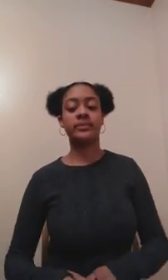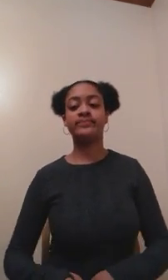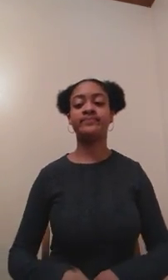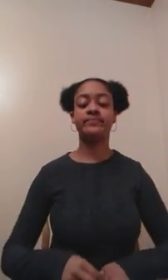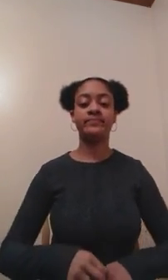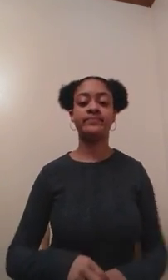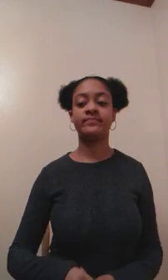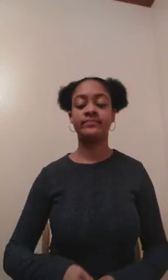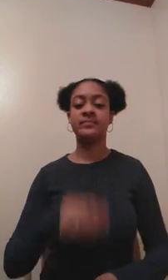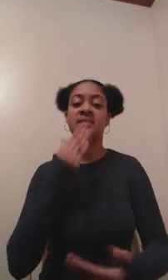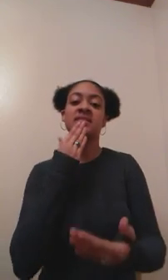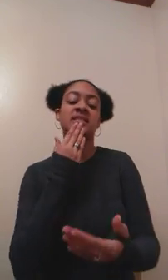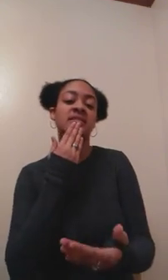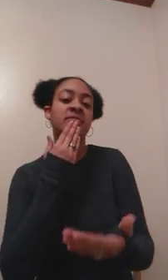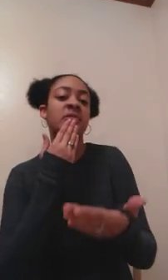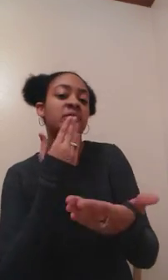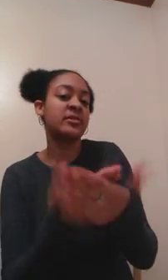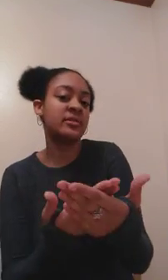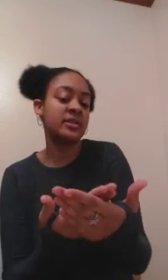For the word good,